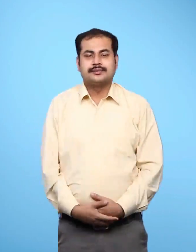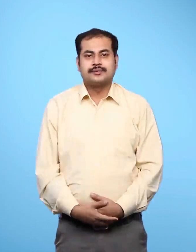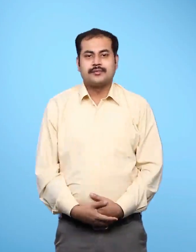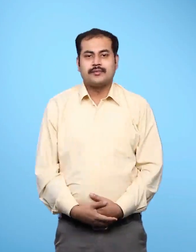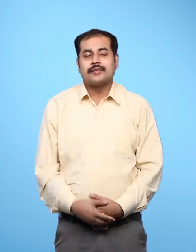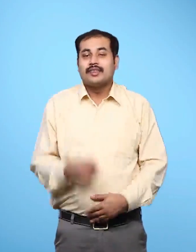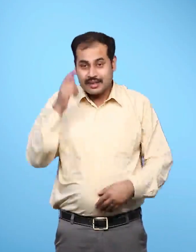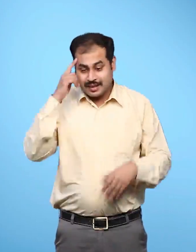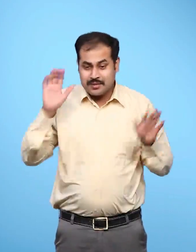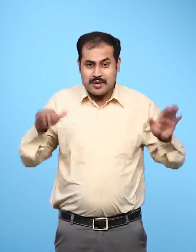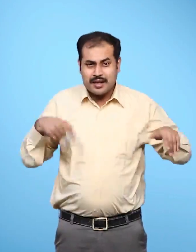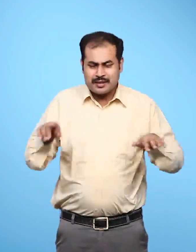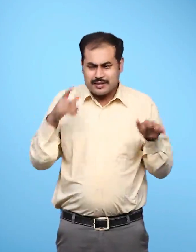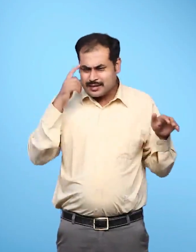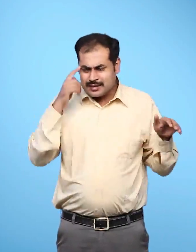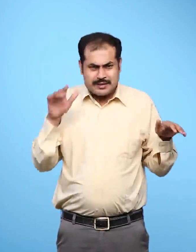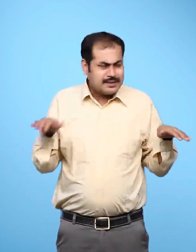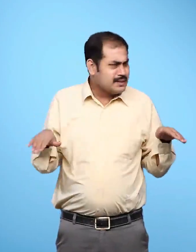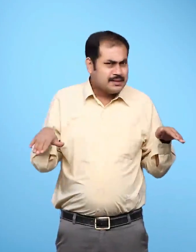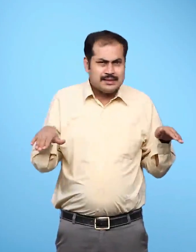It saw pebbles lying nearby.